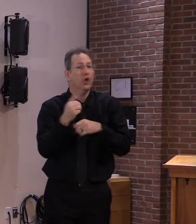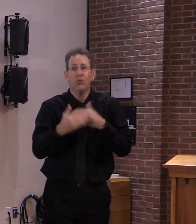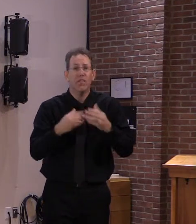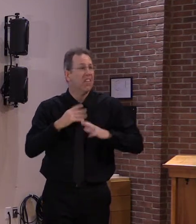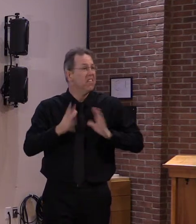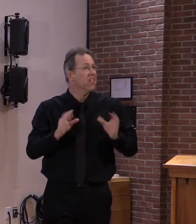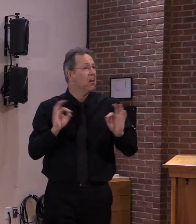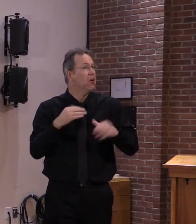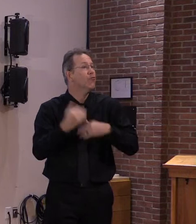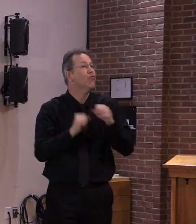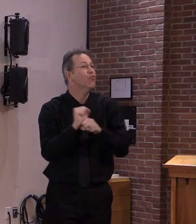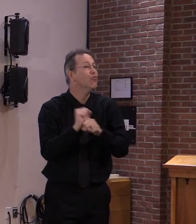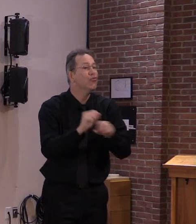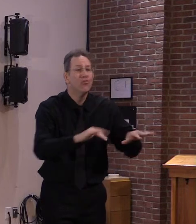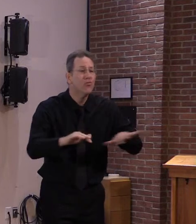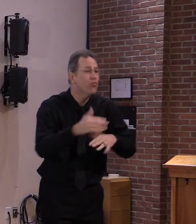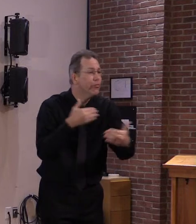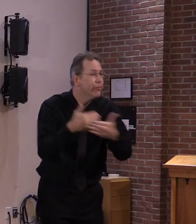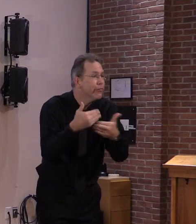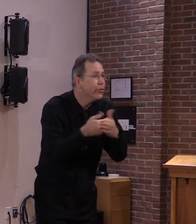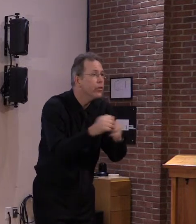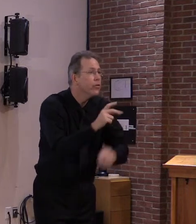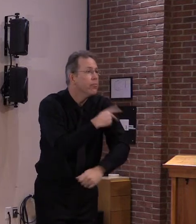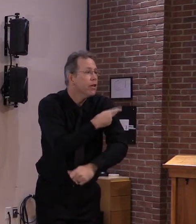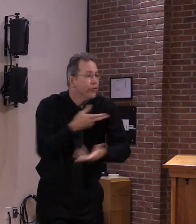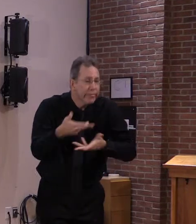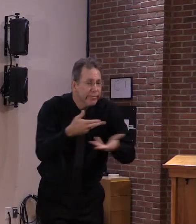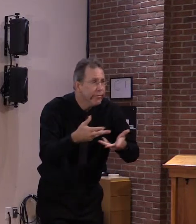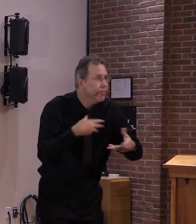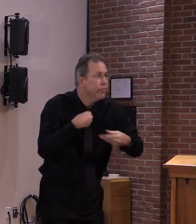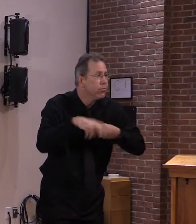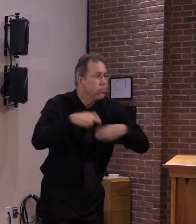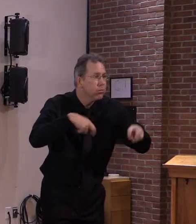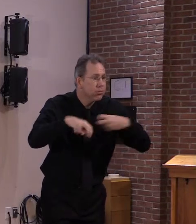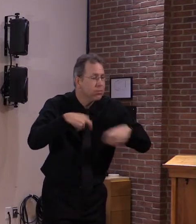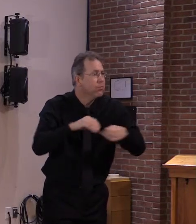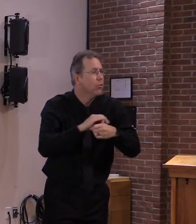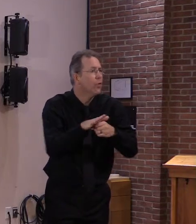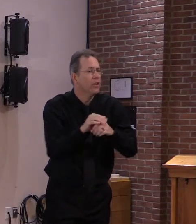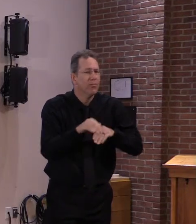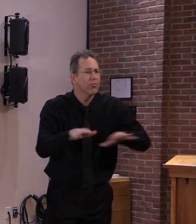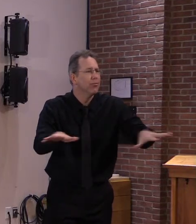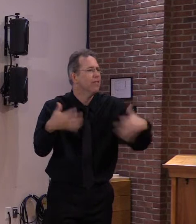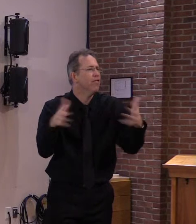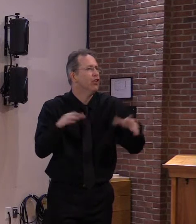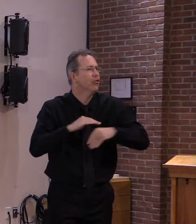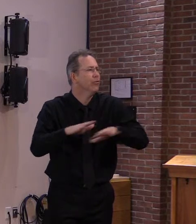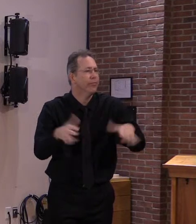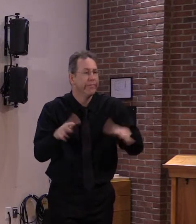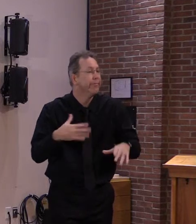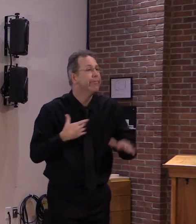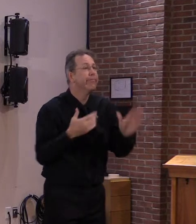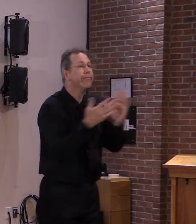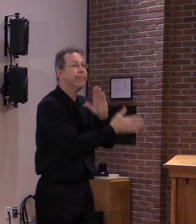like SBAC help identify equity gaps, and we know COVID-19 has most likely exacerbated those equity